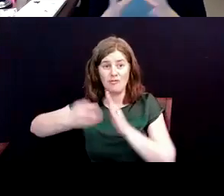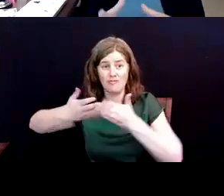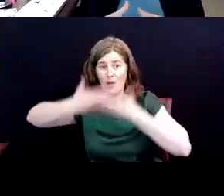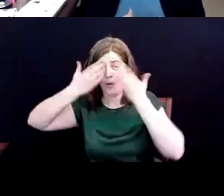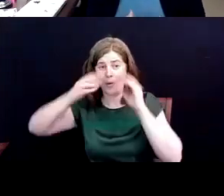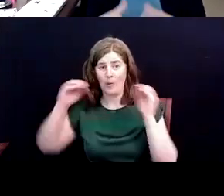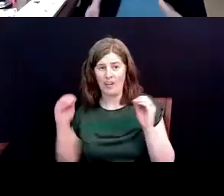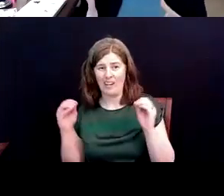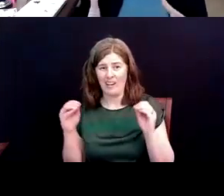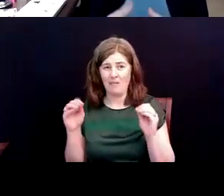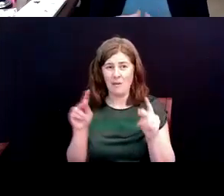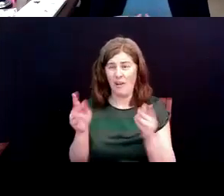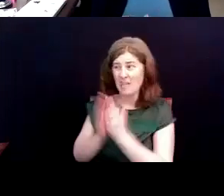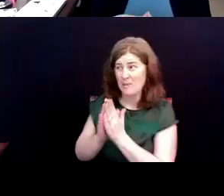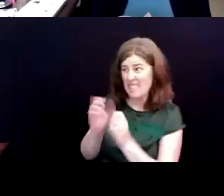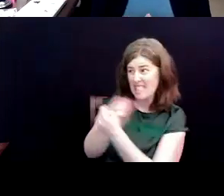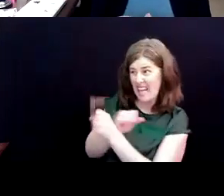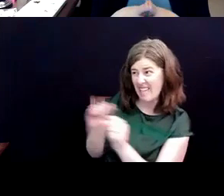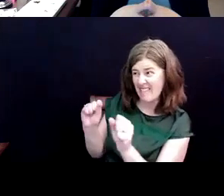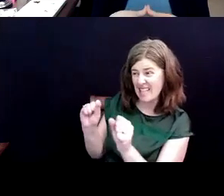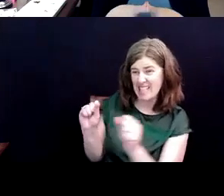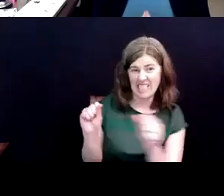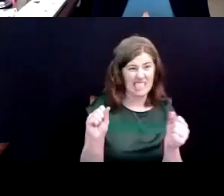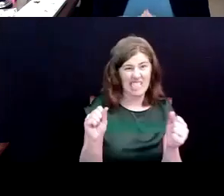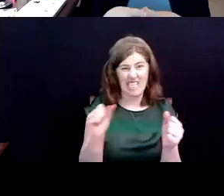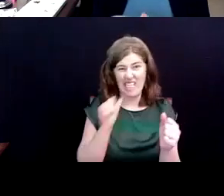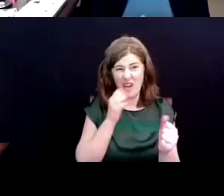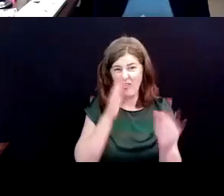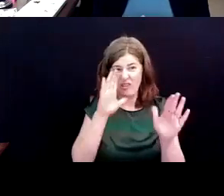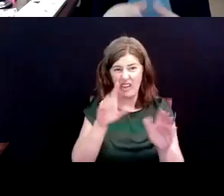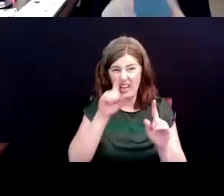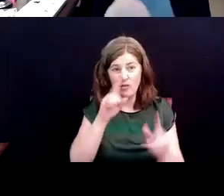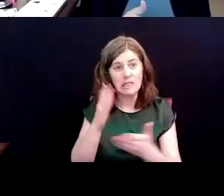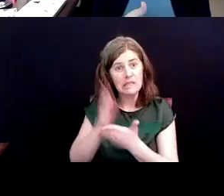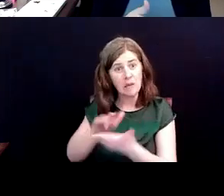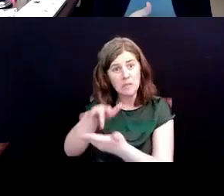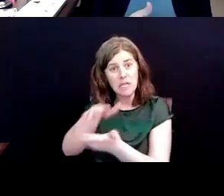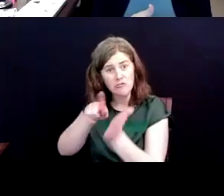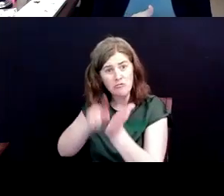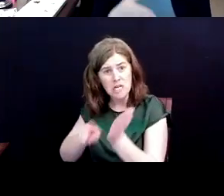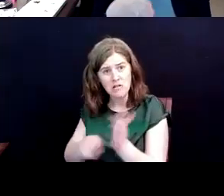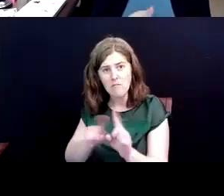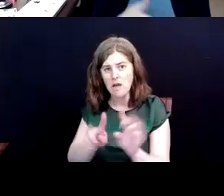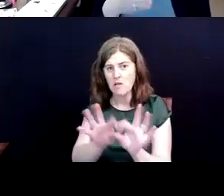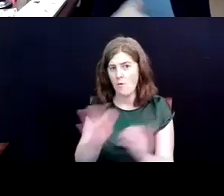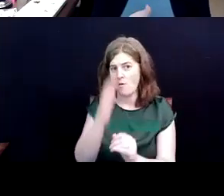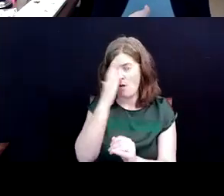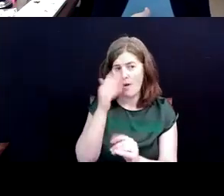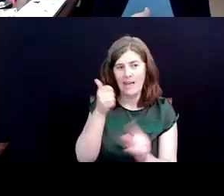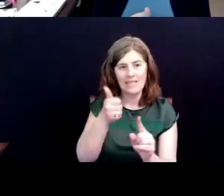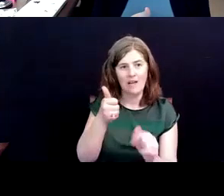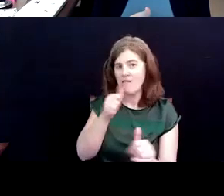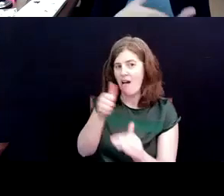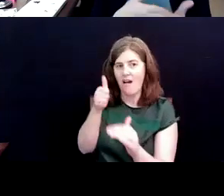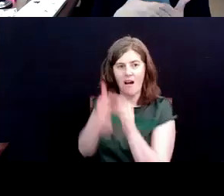me, well, is it safe? I don't have a lot of great answers. There are some studies that have looked at it, but it's important to understand it is not regulated